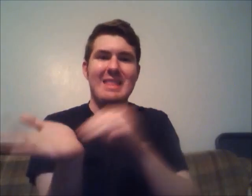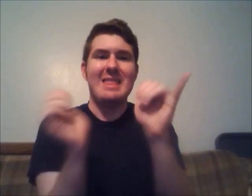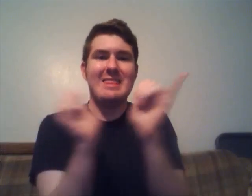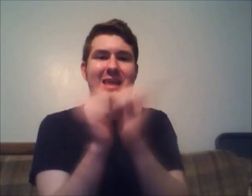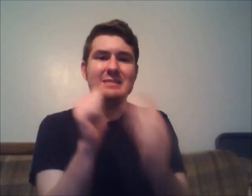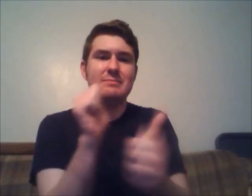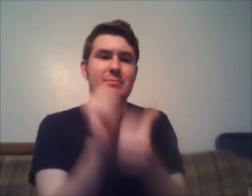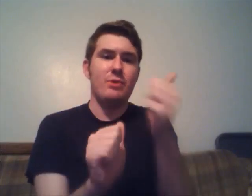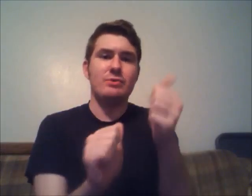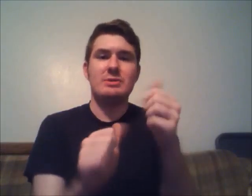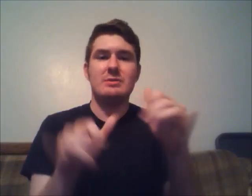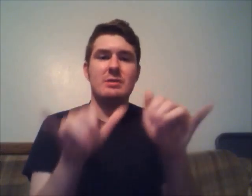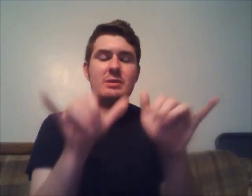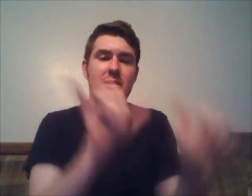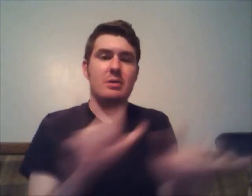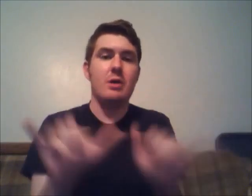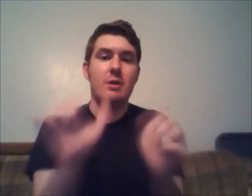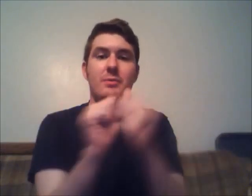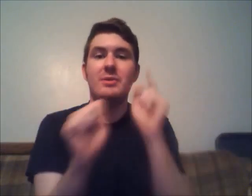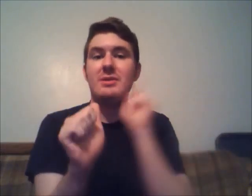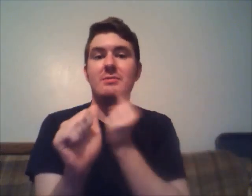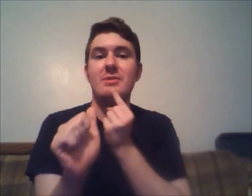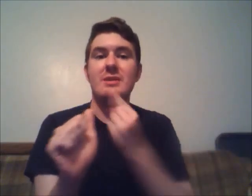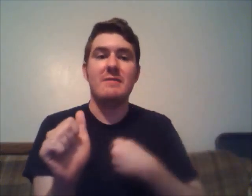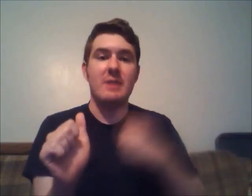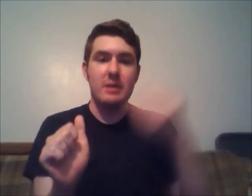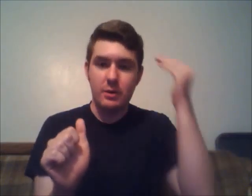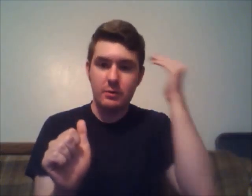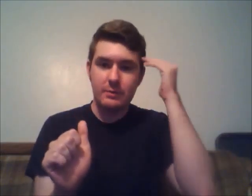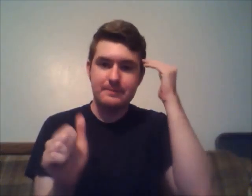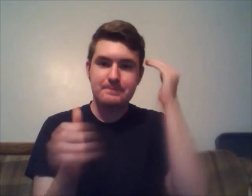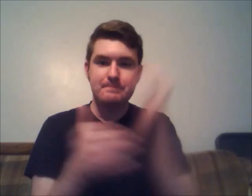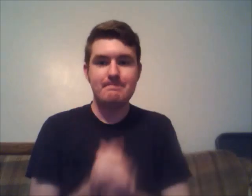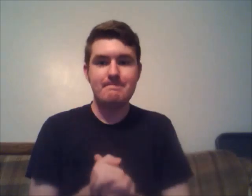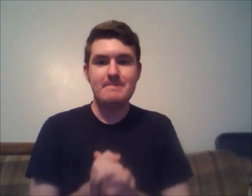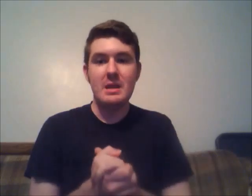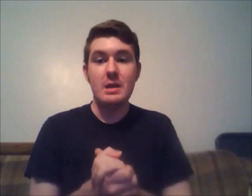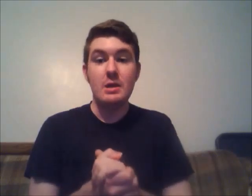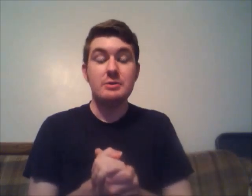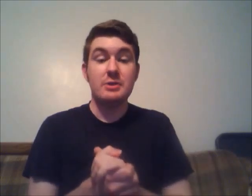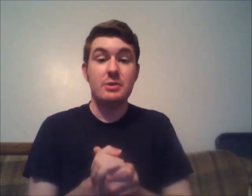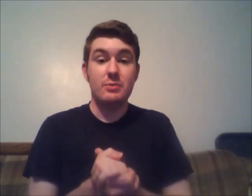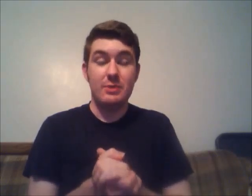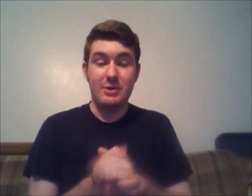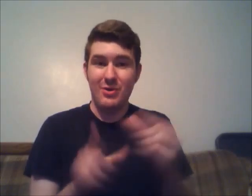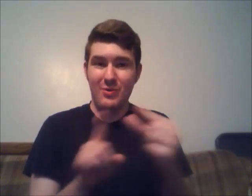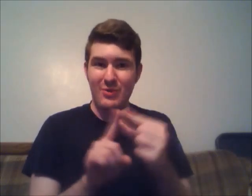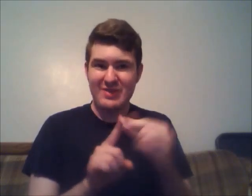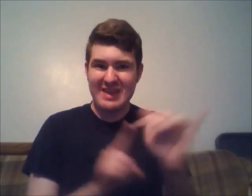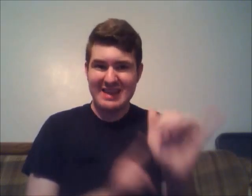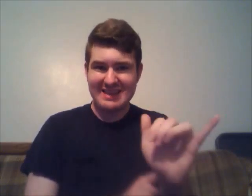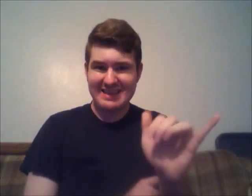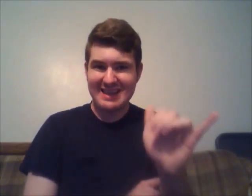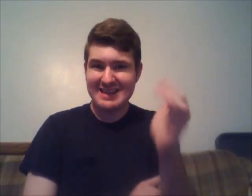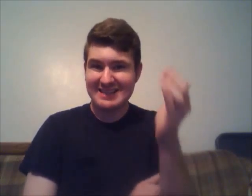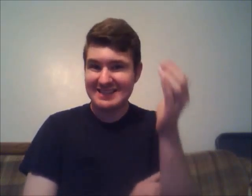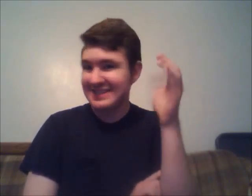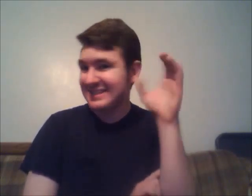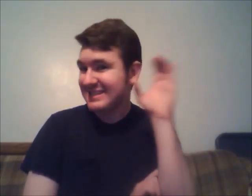and that's most like common with the deaf I know. So a word that kind of that